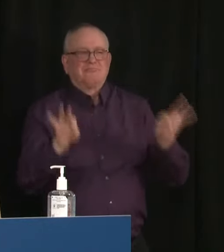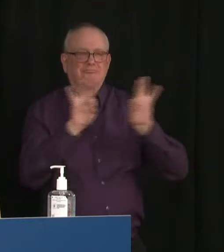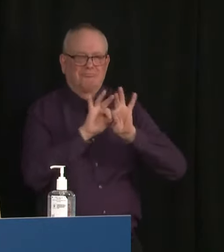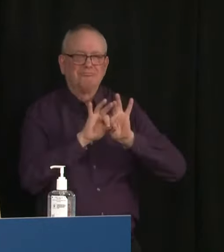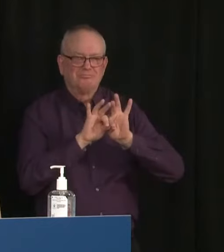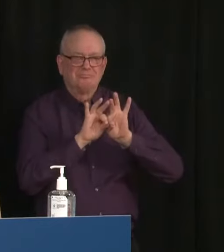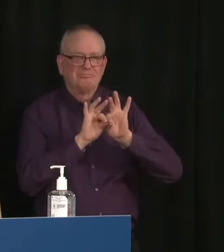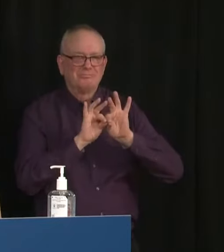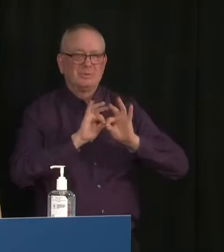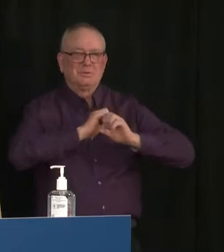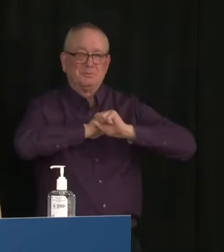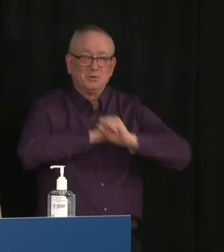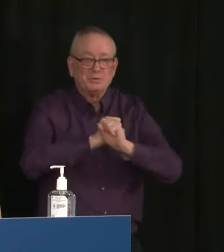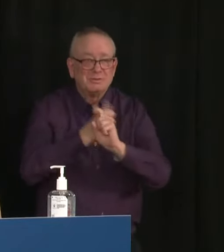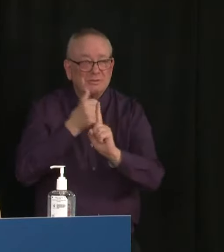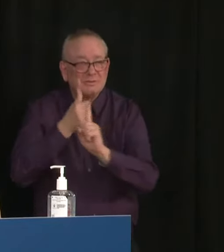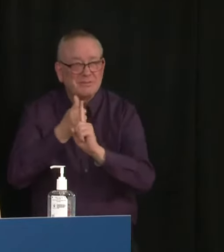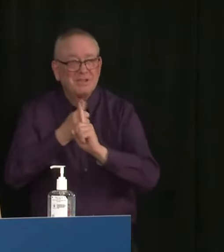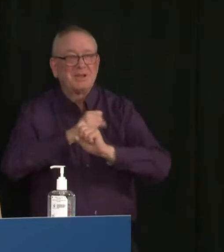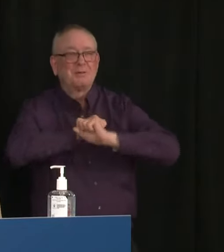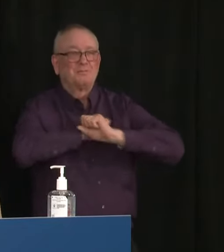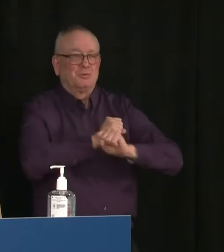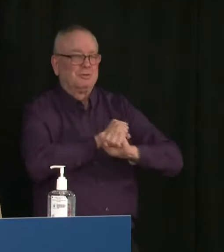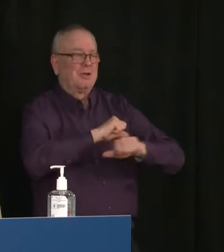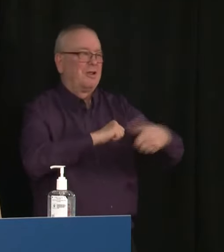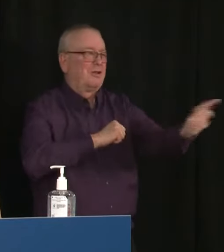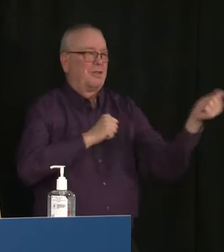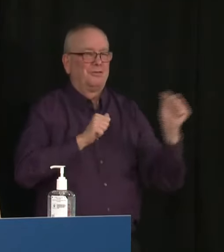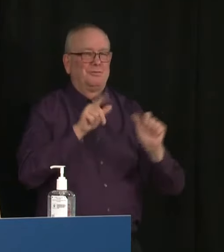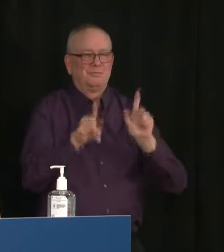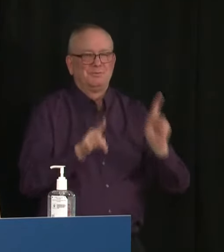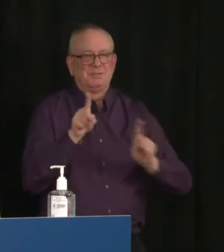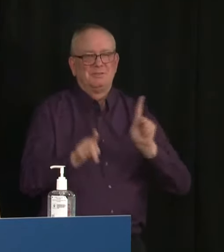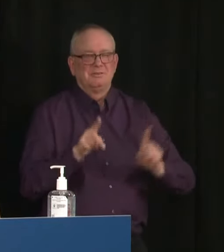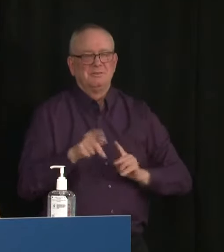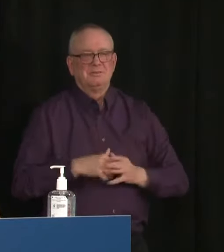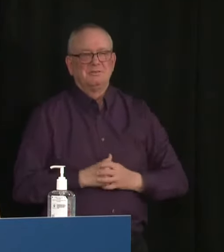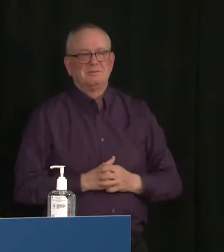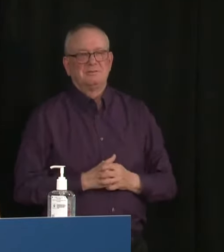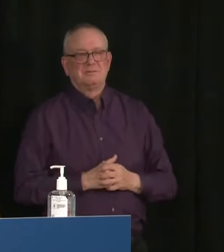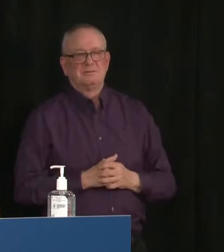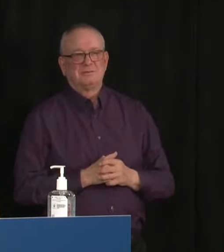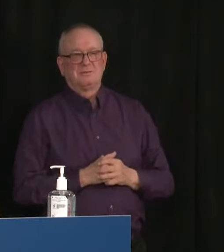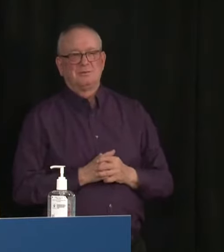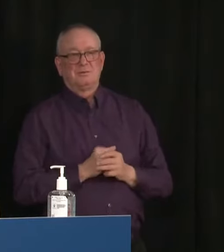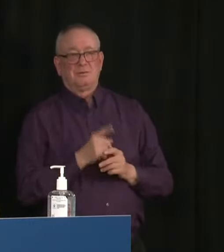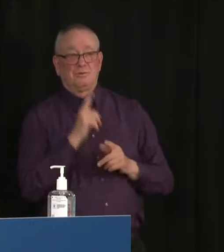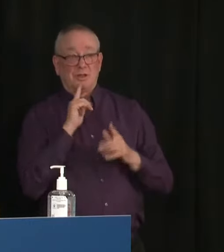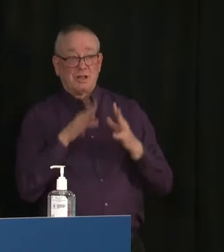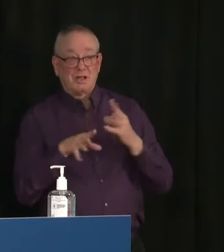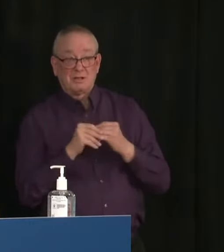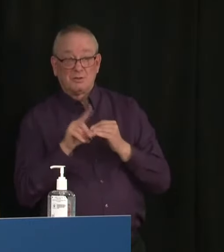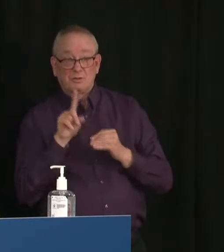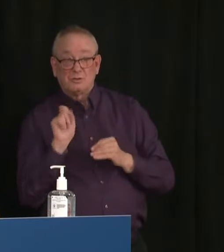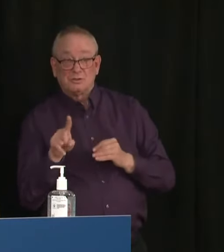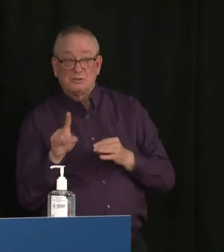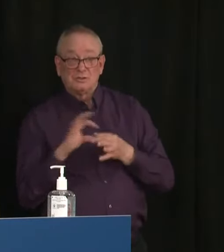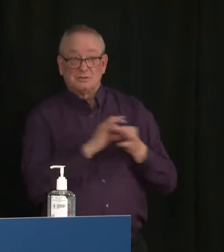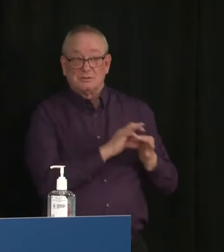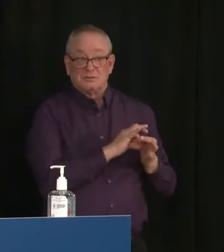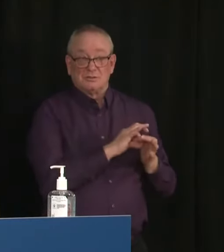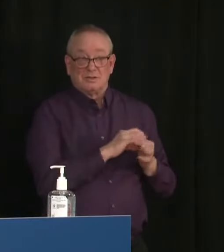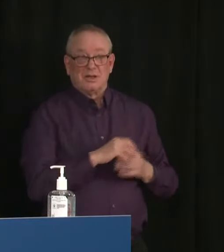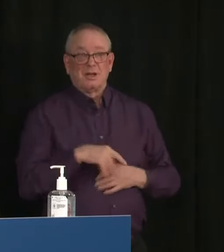question? Yes, the Premier has said repeatedly that there is a natural immunity if you have tested positive, and he has used